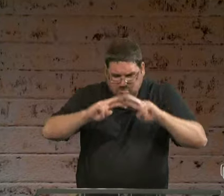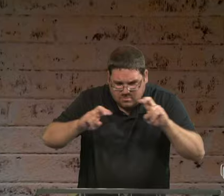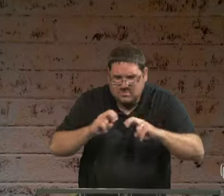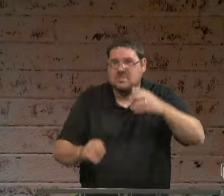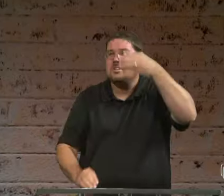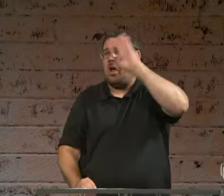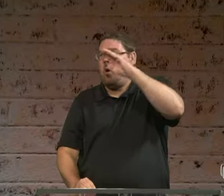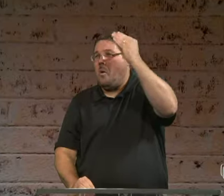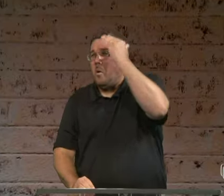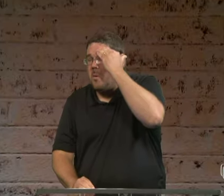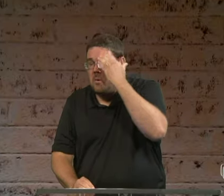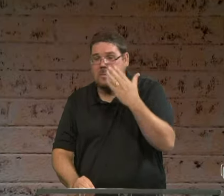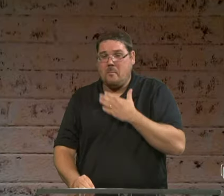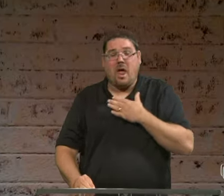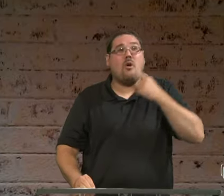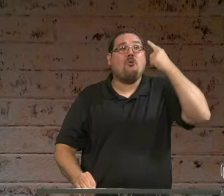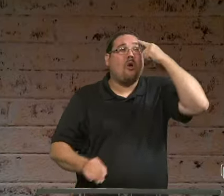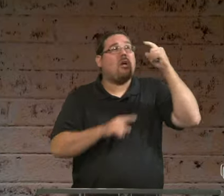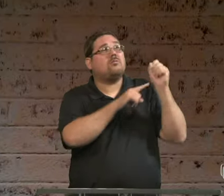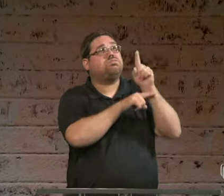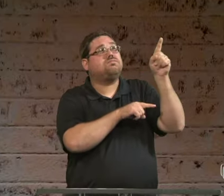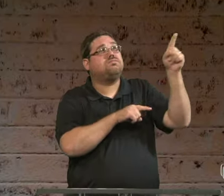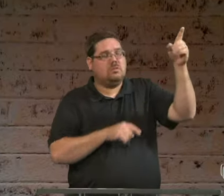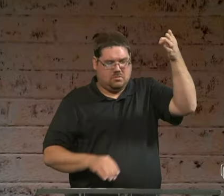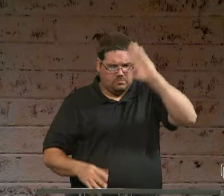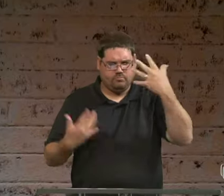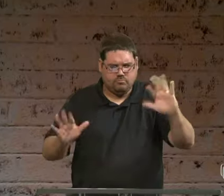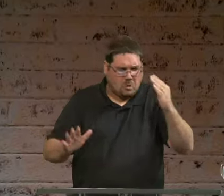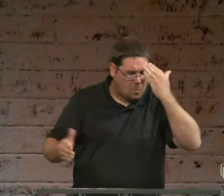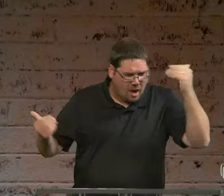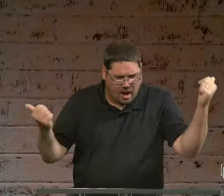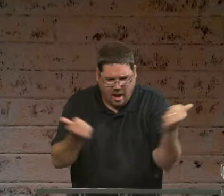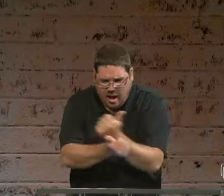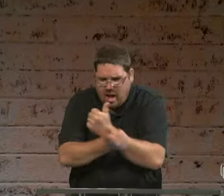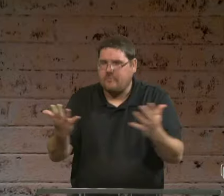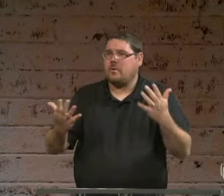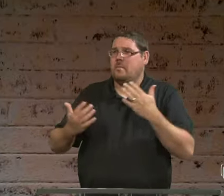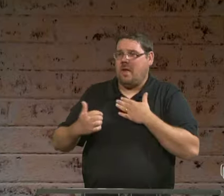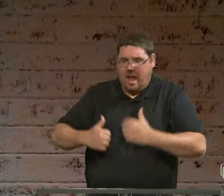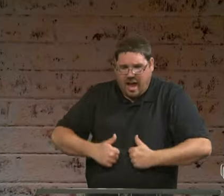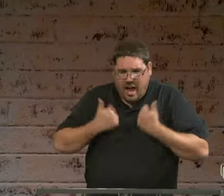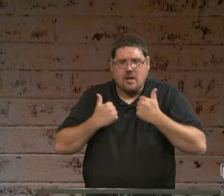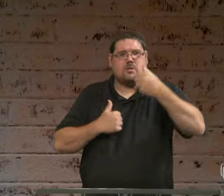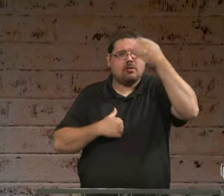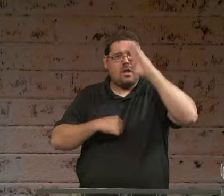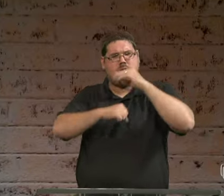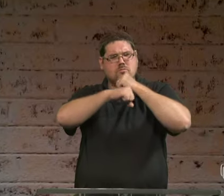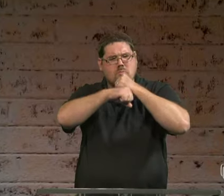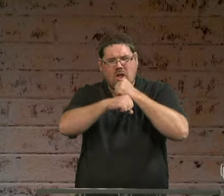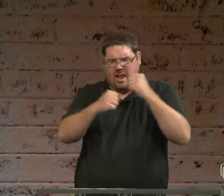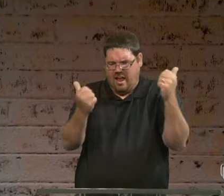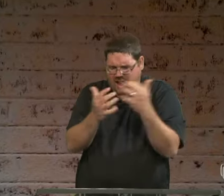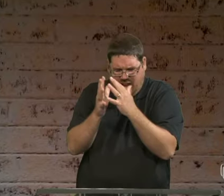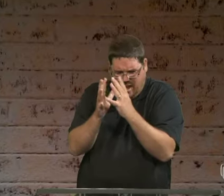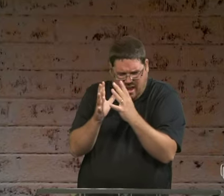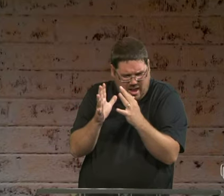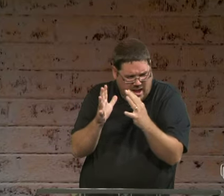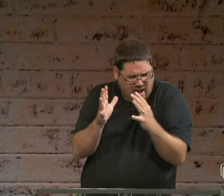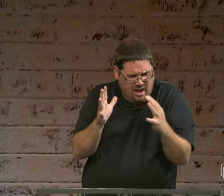the explanation of how we respond after knowing all the things from verse 1 through 5. After